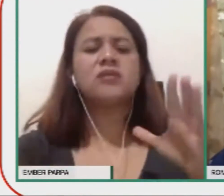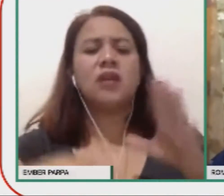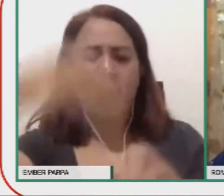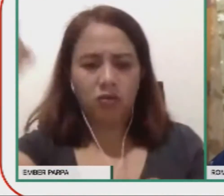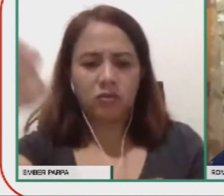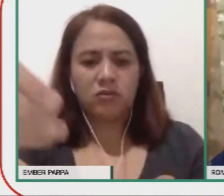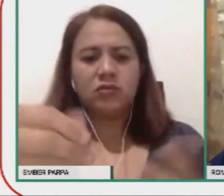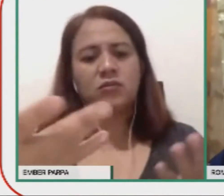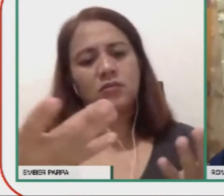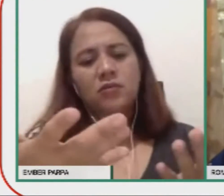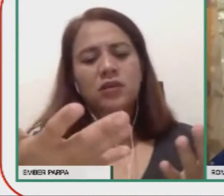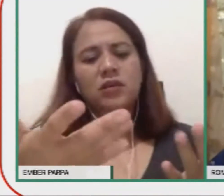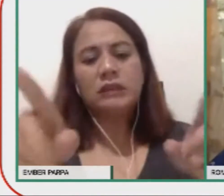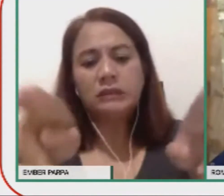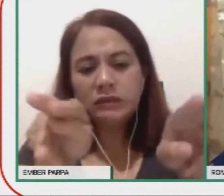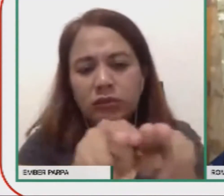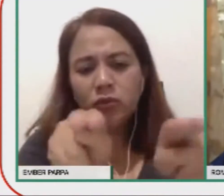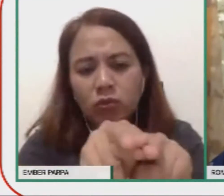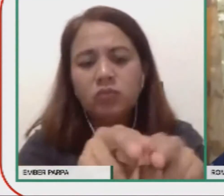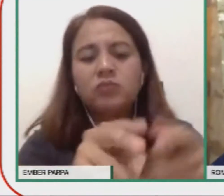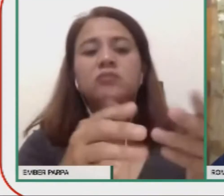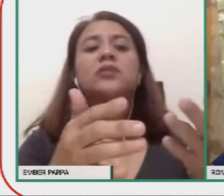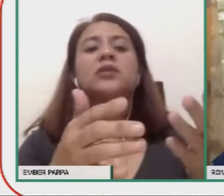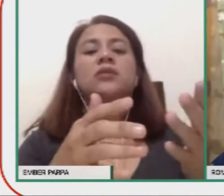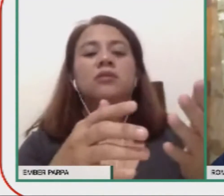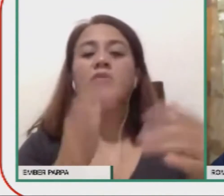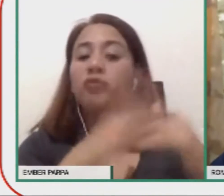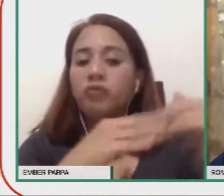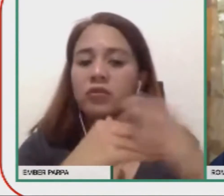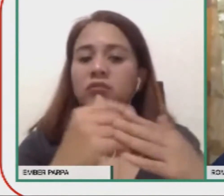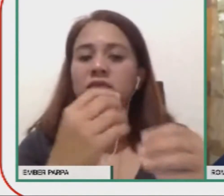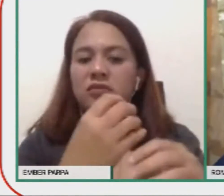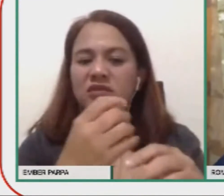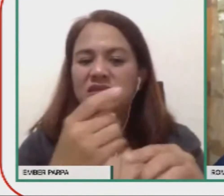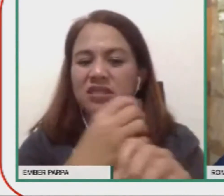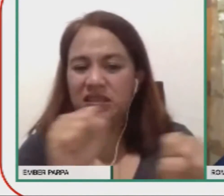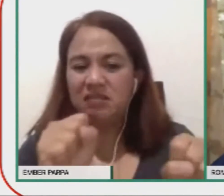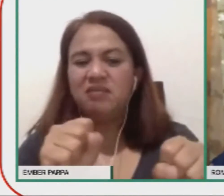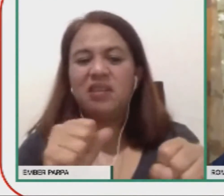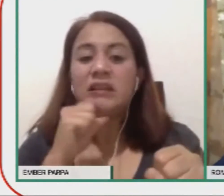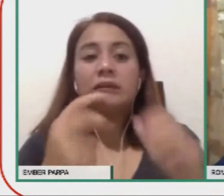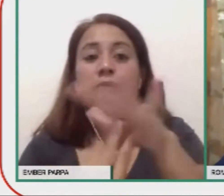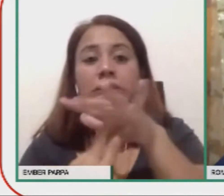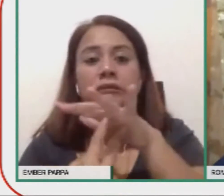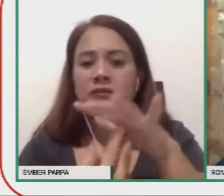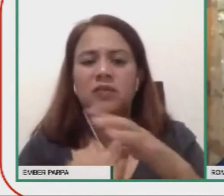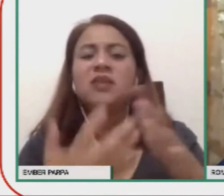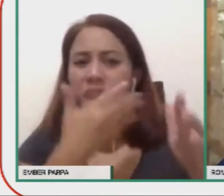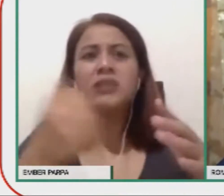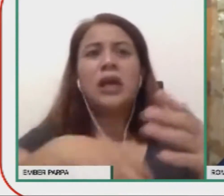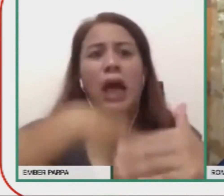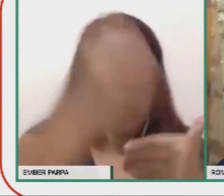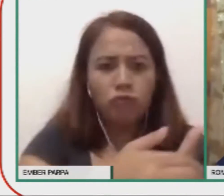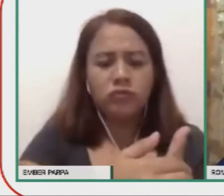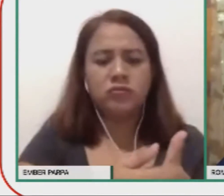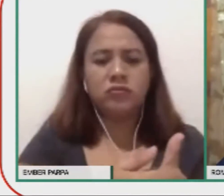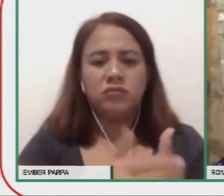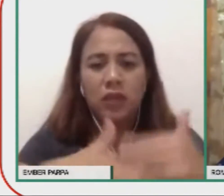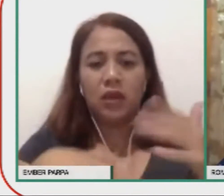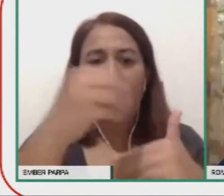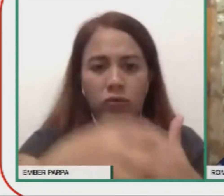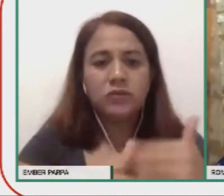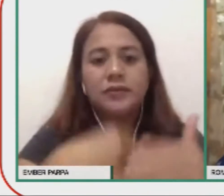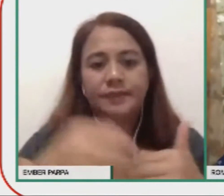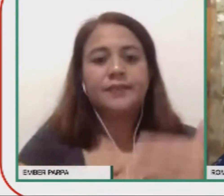normal, comfortable, safe place and risk the streets, go out in the streets and walk.